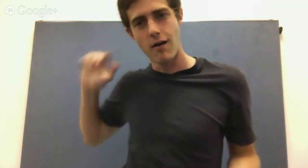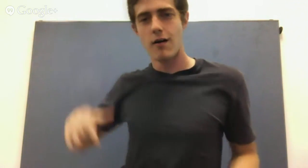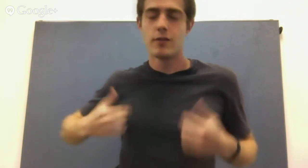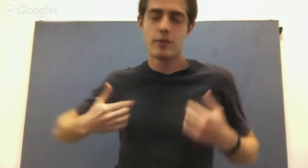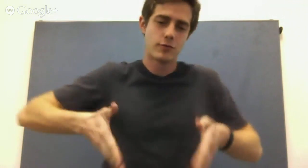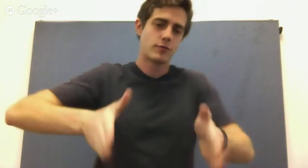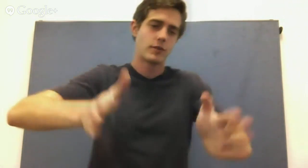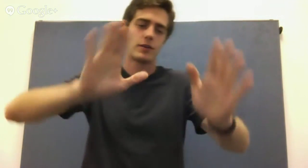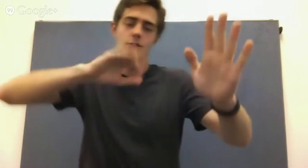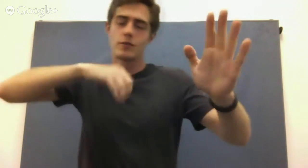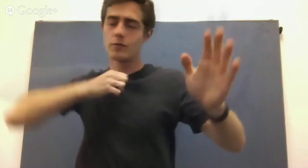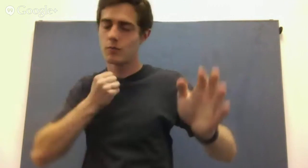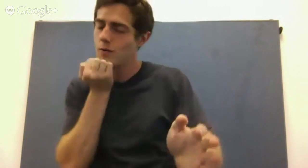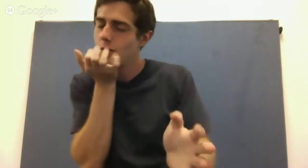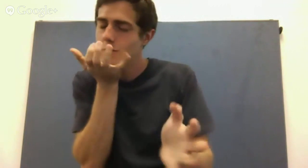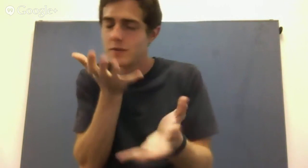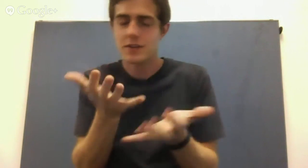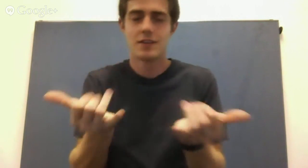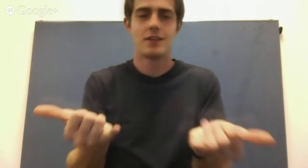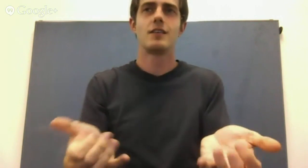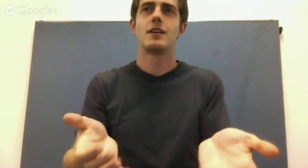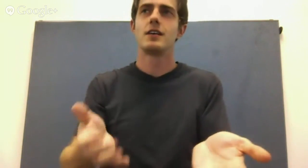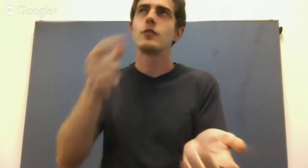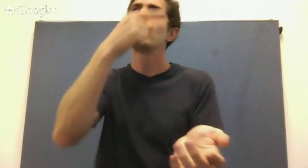All the streets are warm and grey.